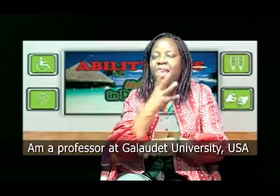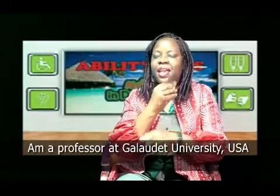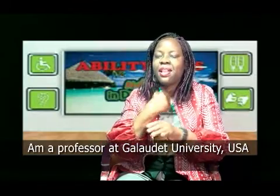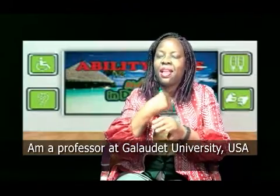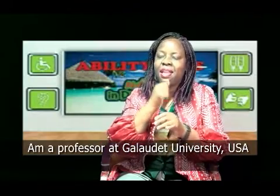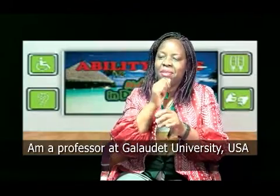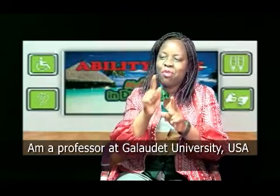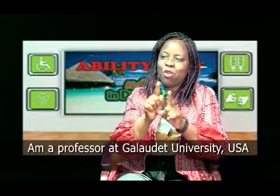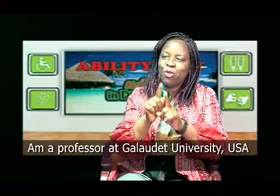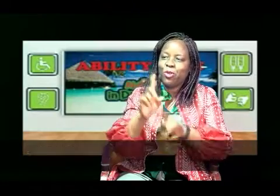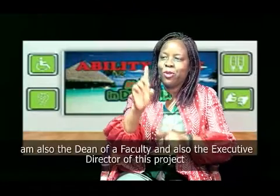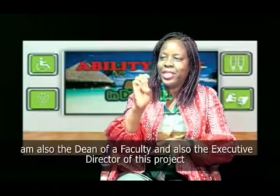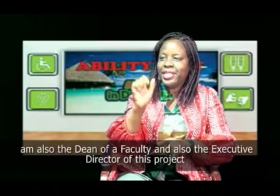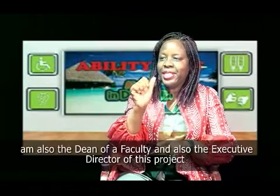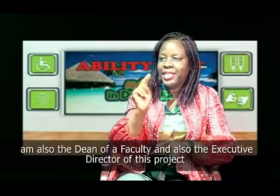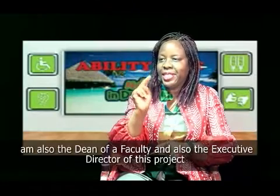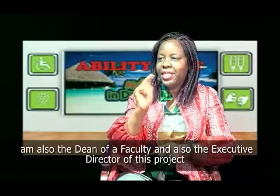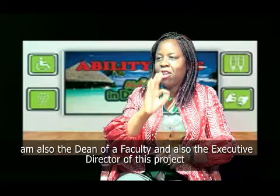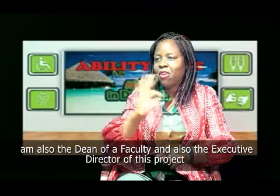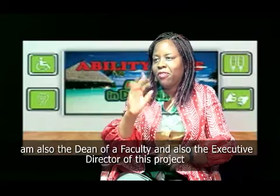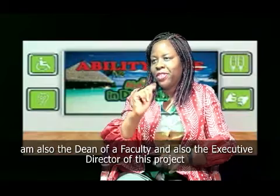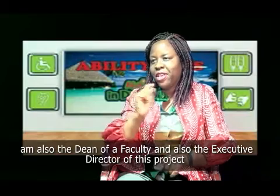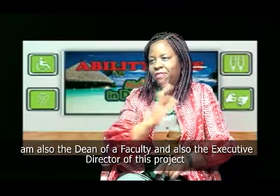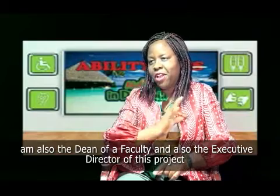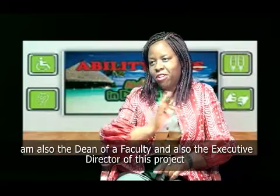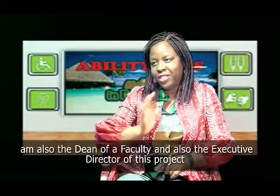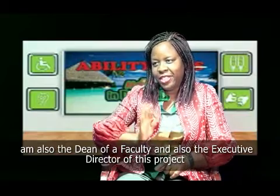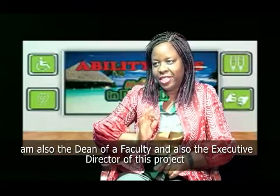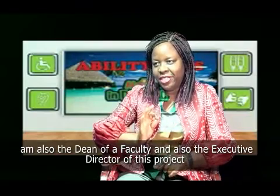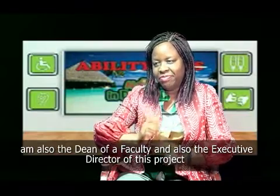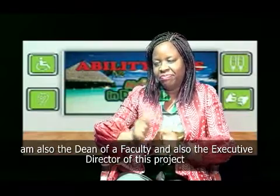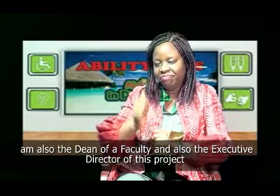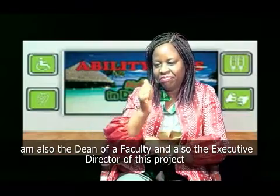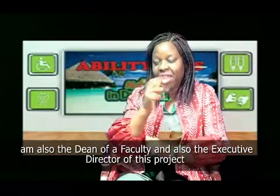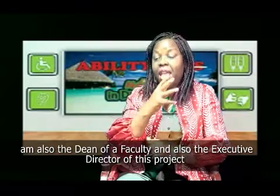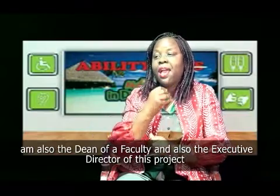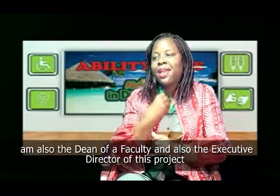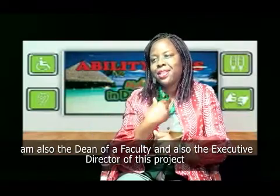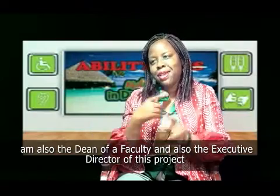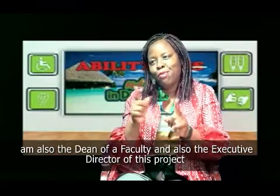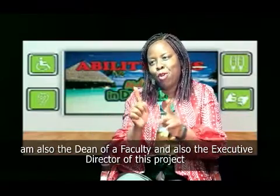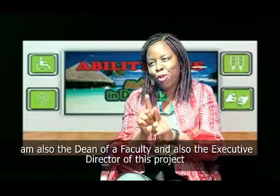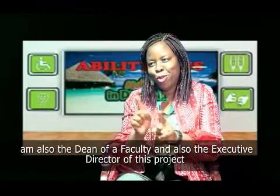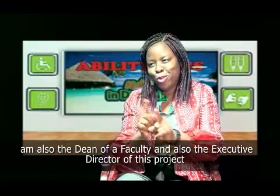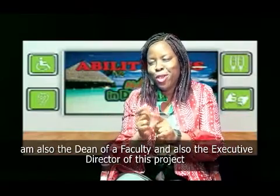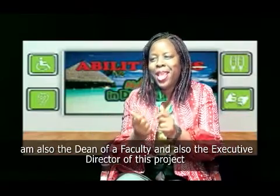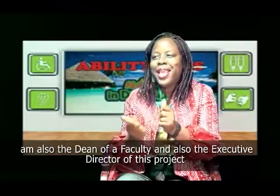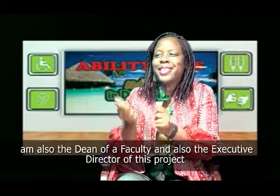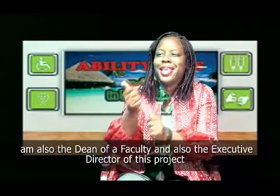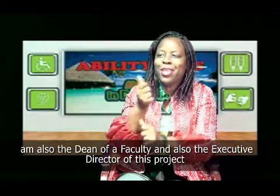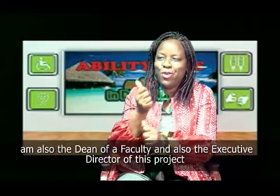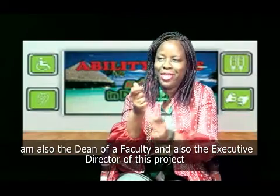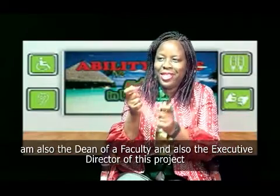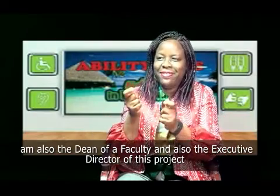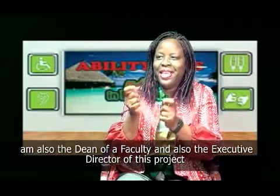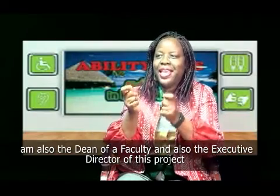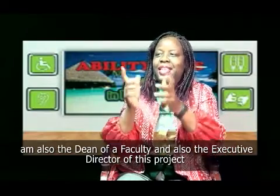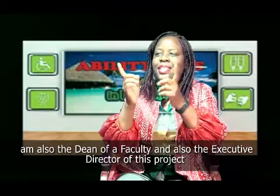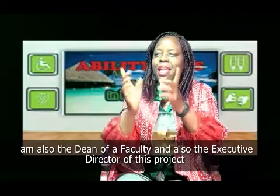University, and I'm also the dean of the faculty. And I'm also the